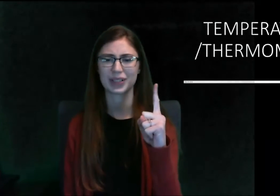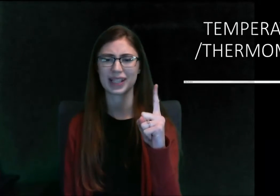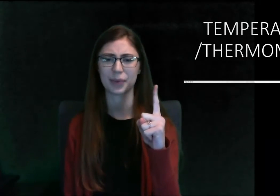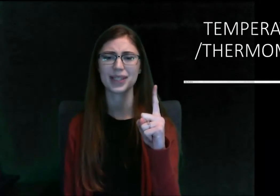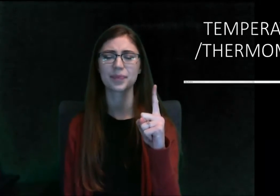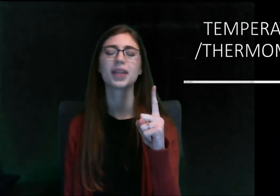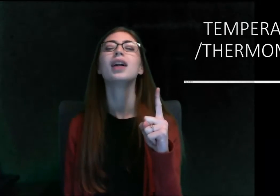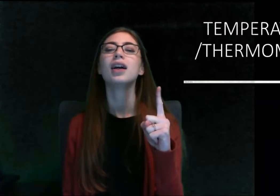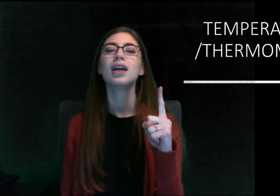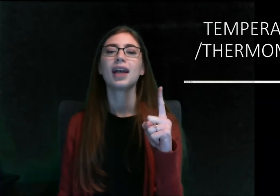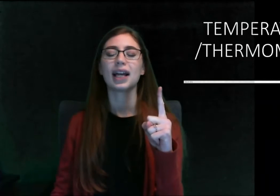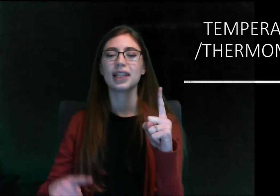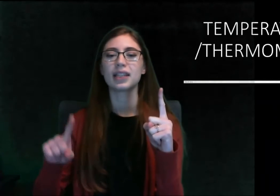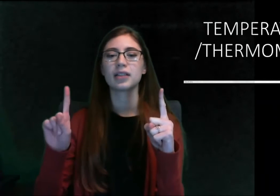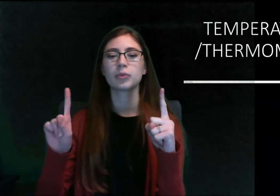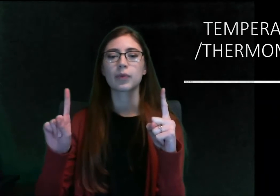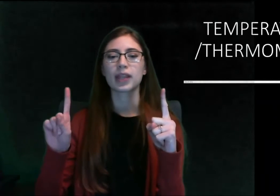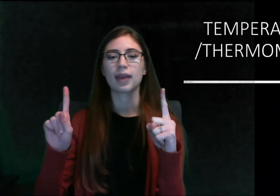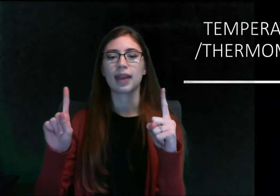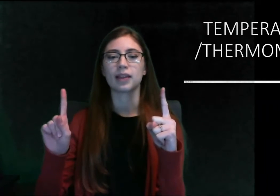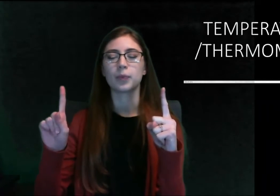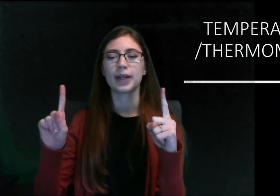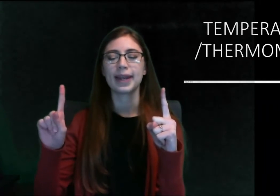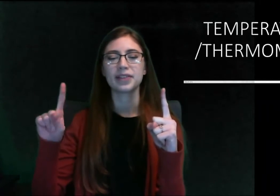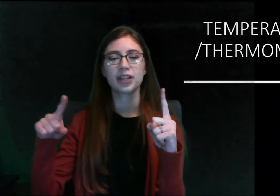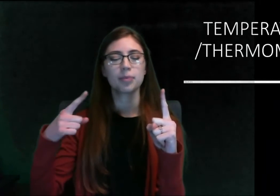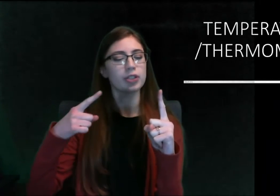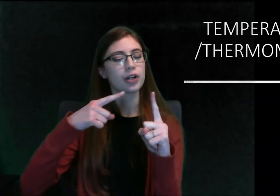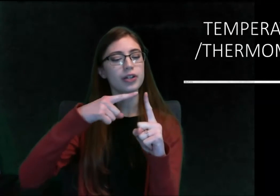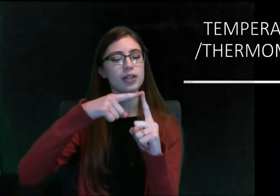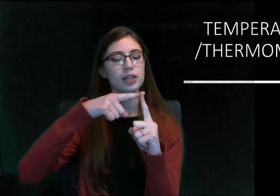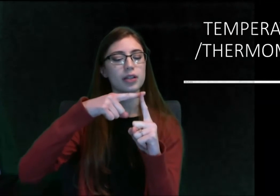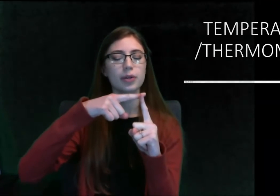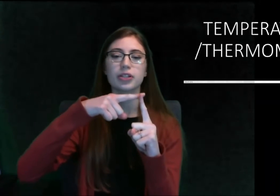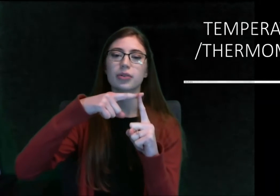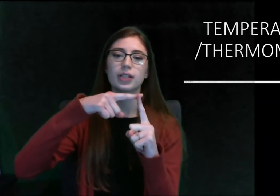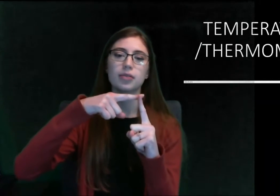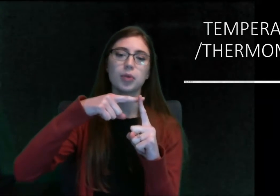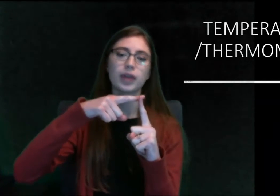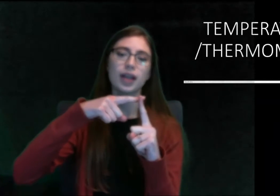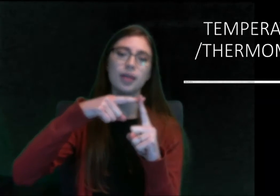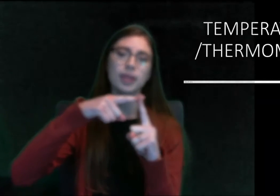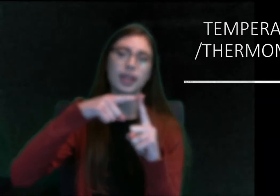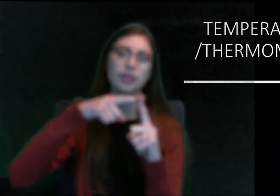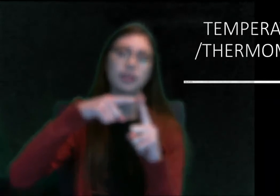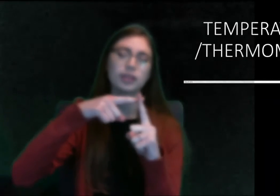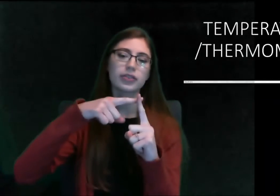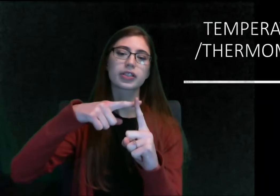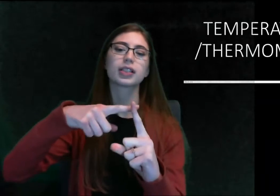sideways. And then with a 1 handshake turn, you are just going to move it up and down just a little